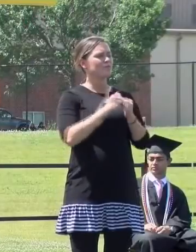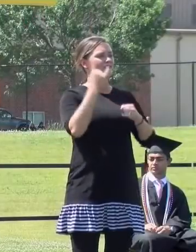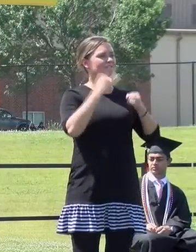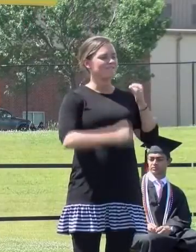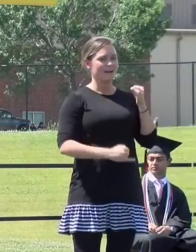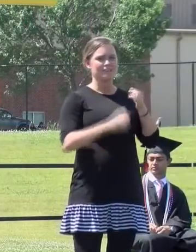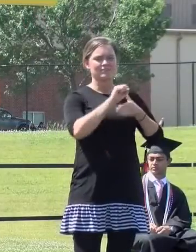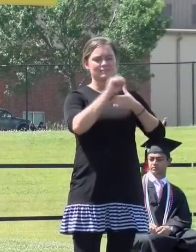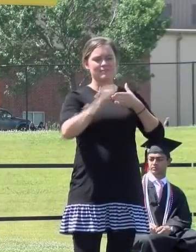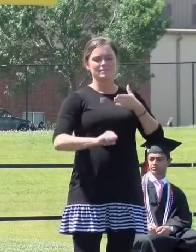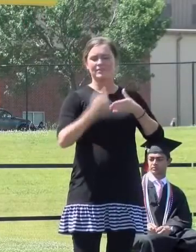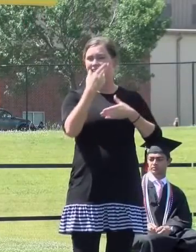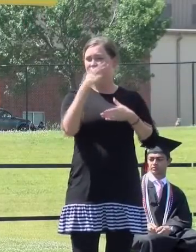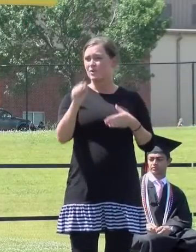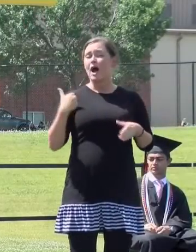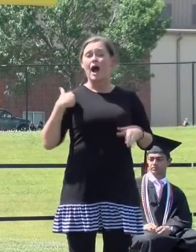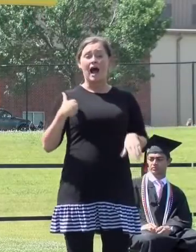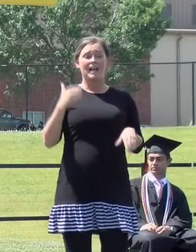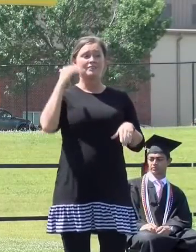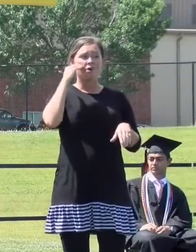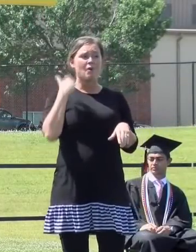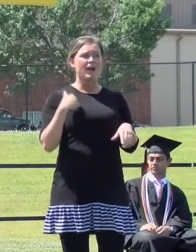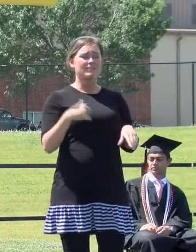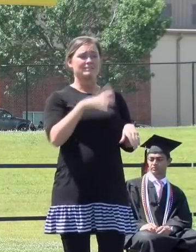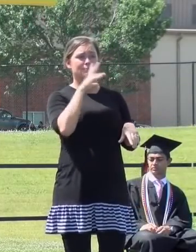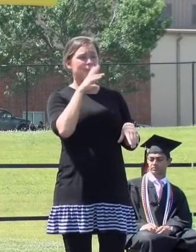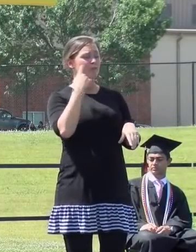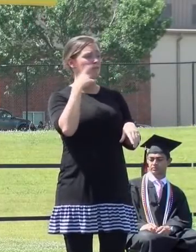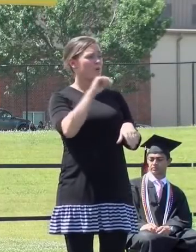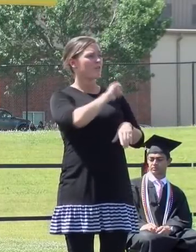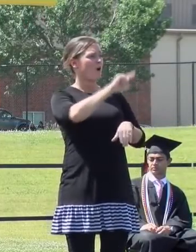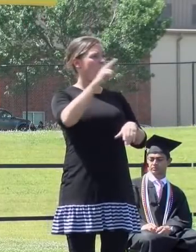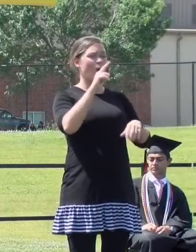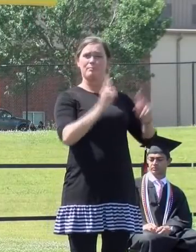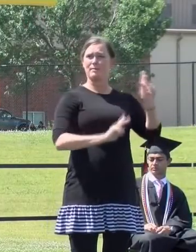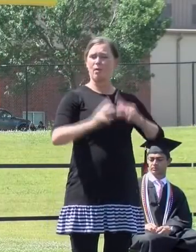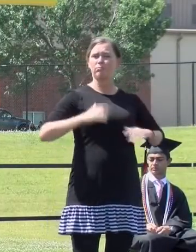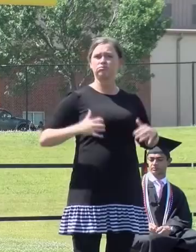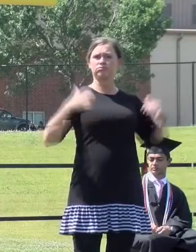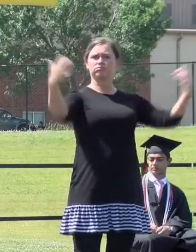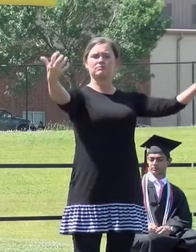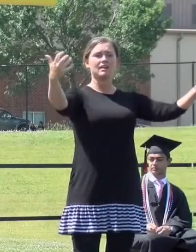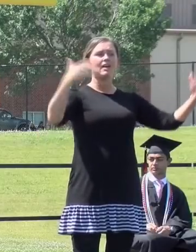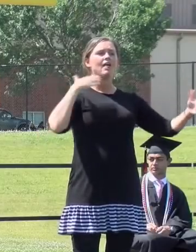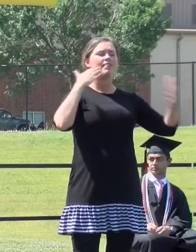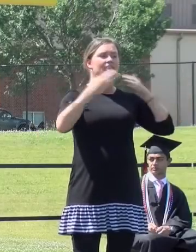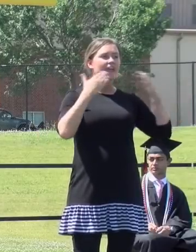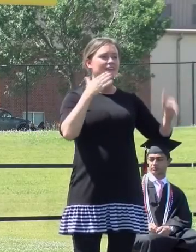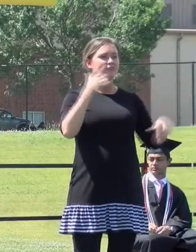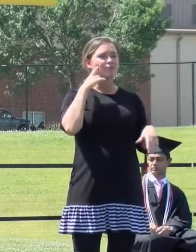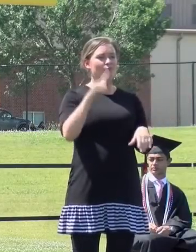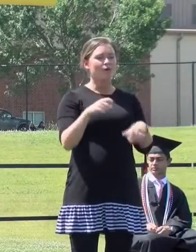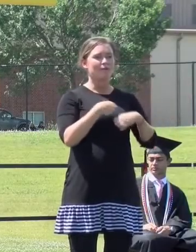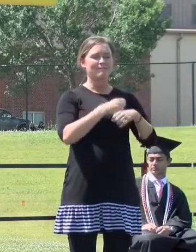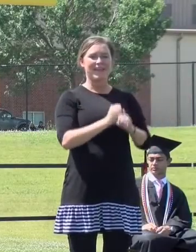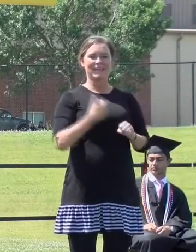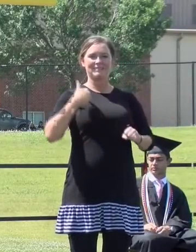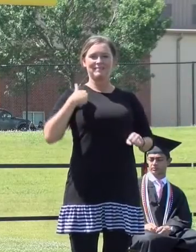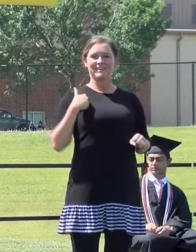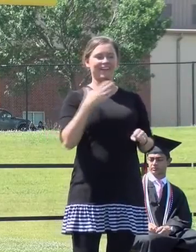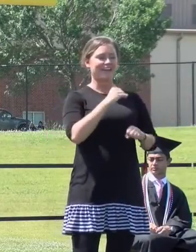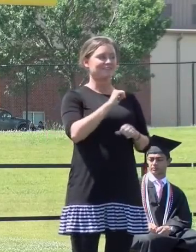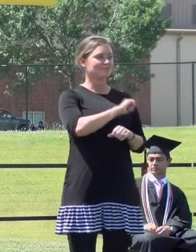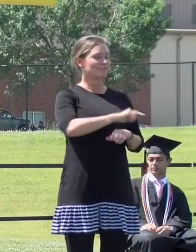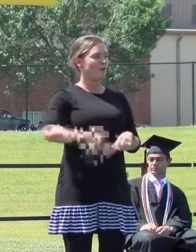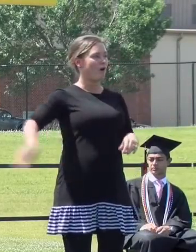high school. I know I speak for everyone in this stadium when I say, thank you for making me and